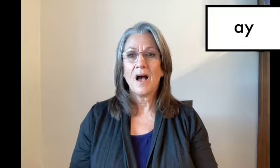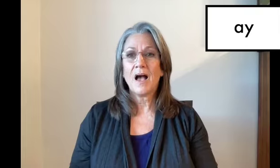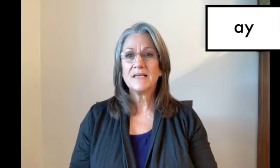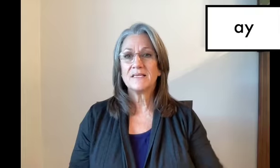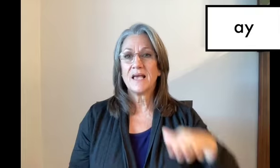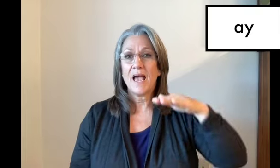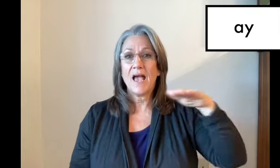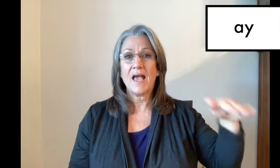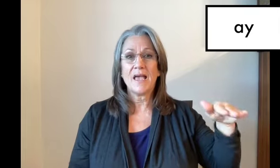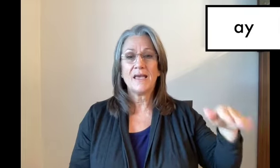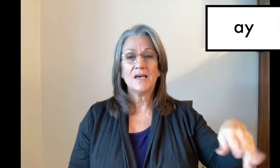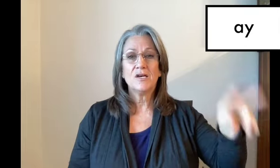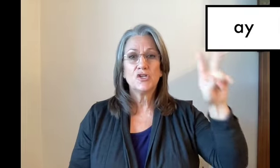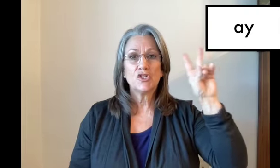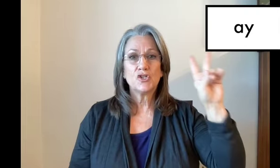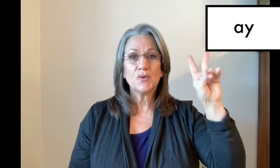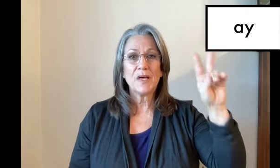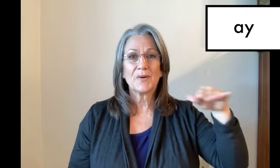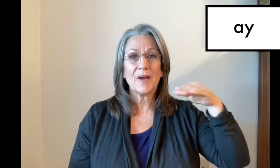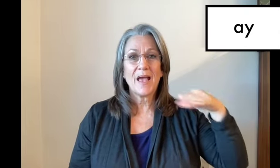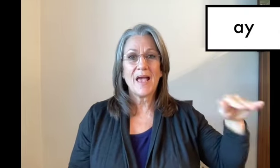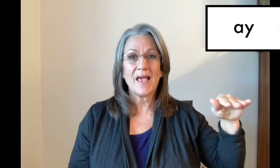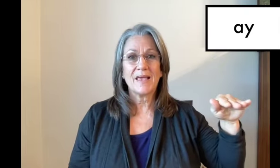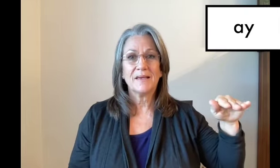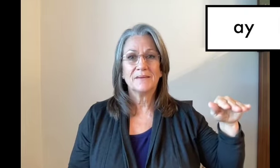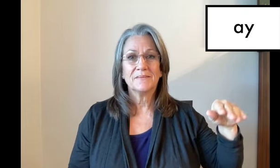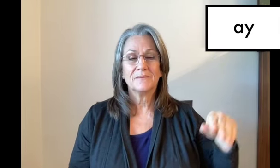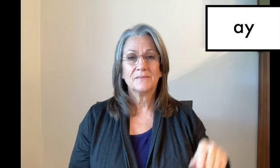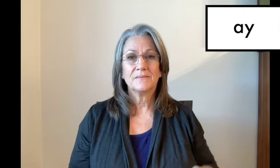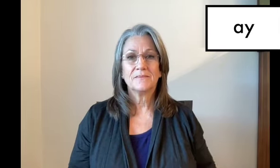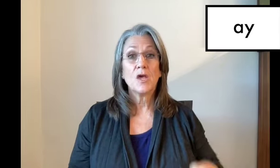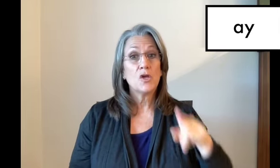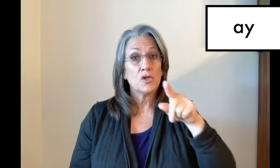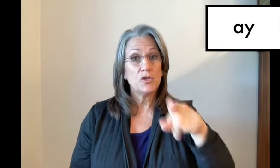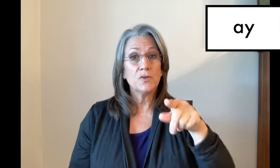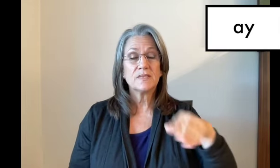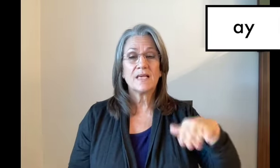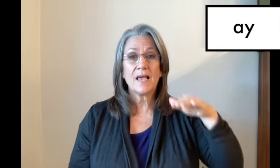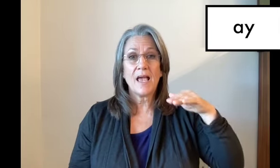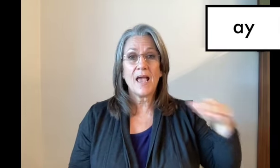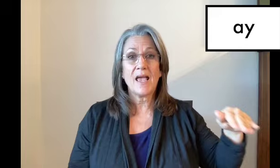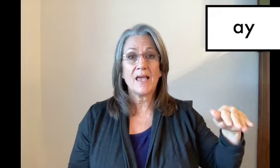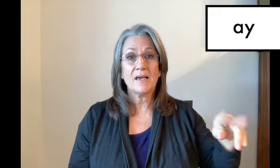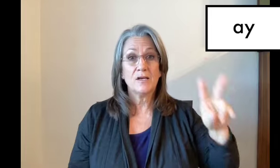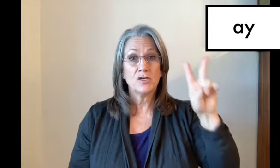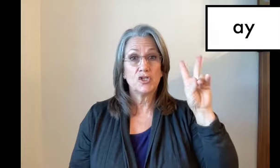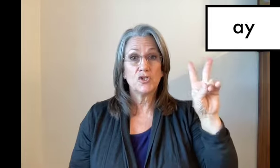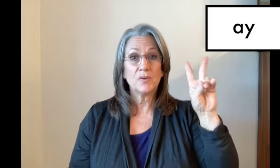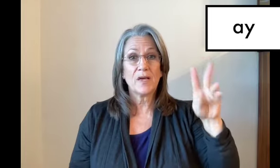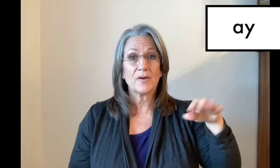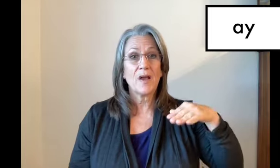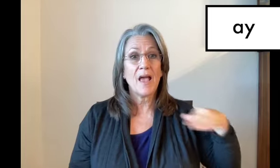I say A, two-letter A. You say A, two-letter